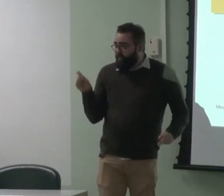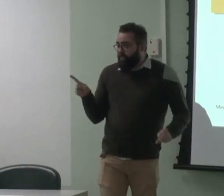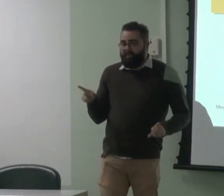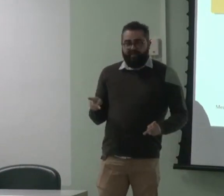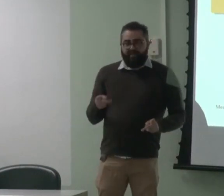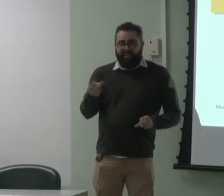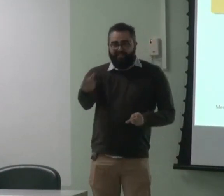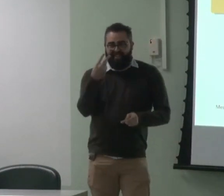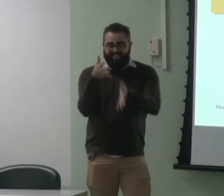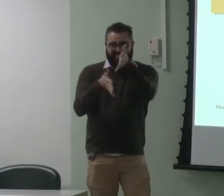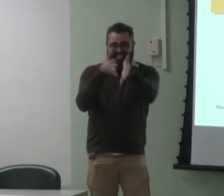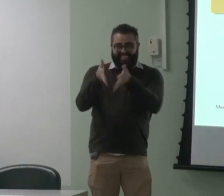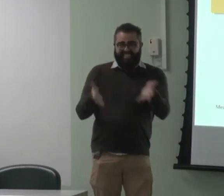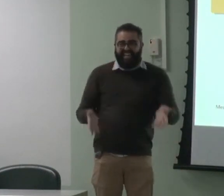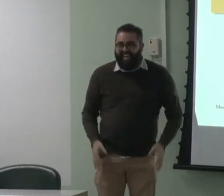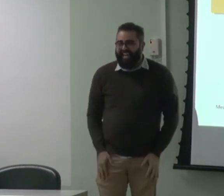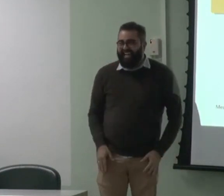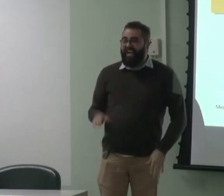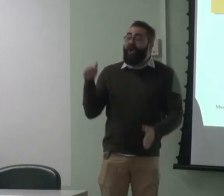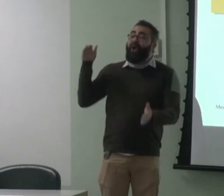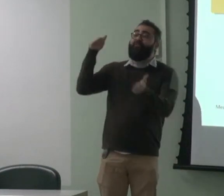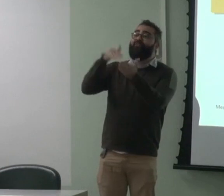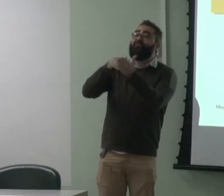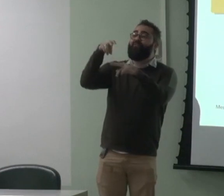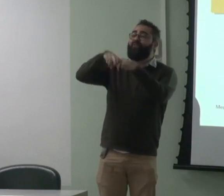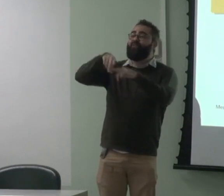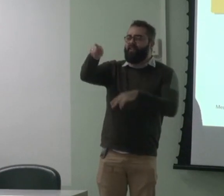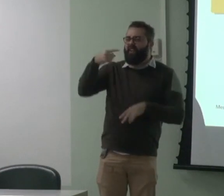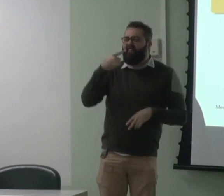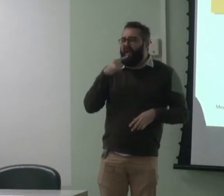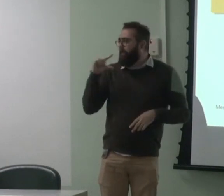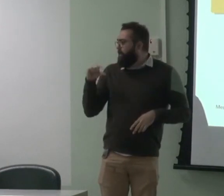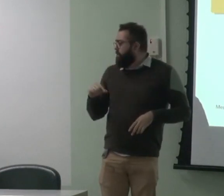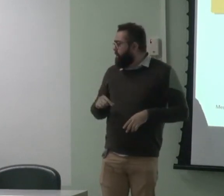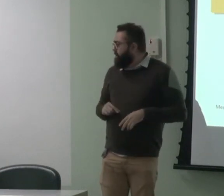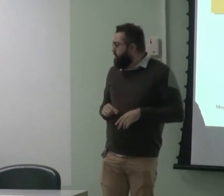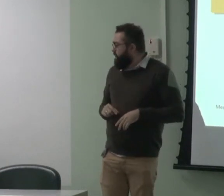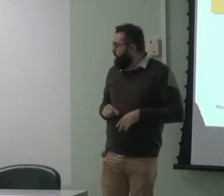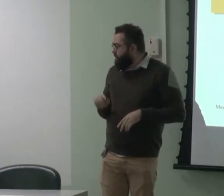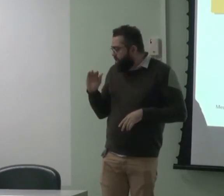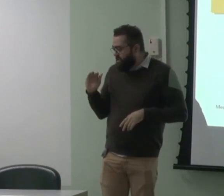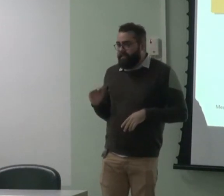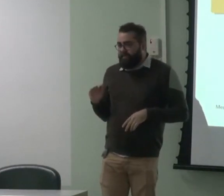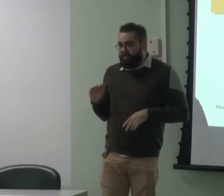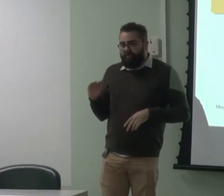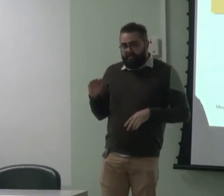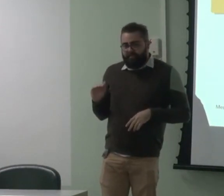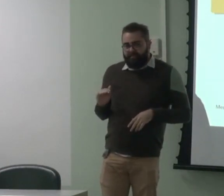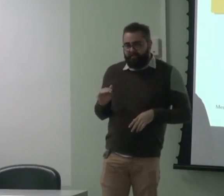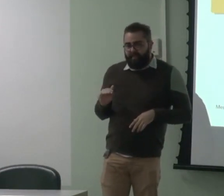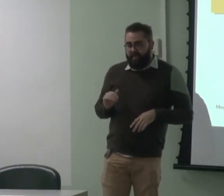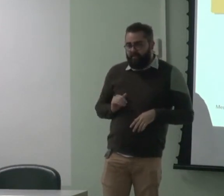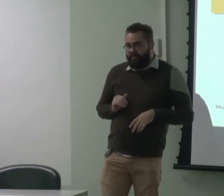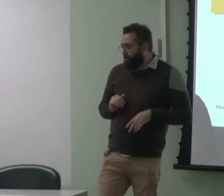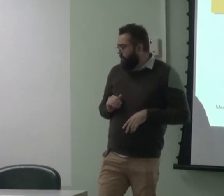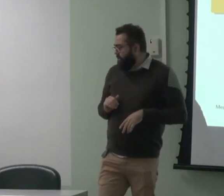Can you hear me in the back? Okay, thank you. So, good afternoon.